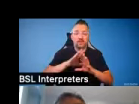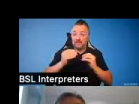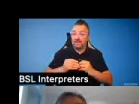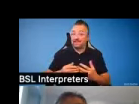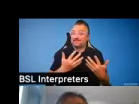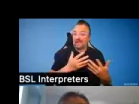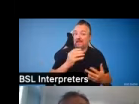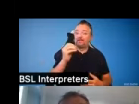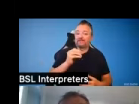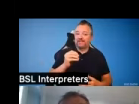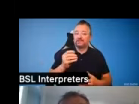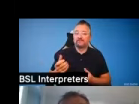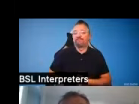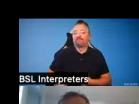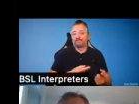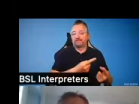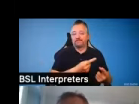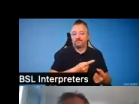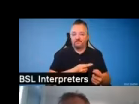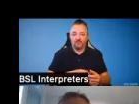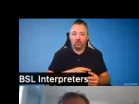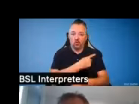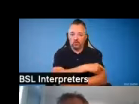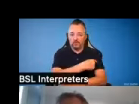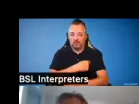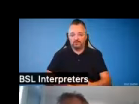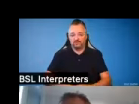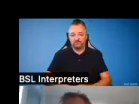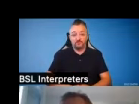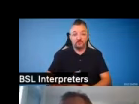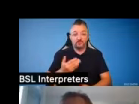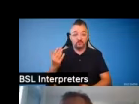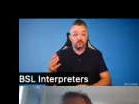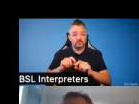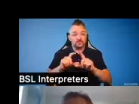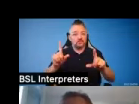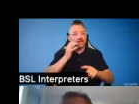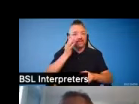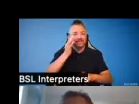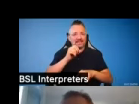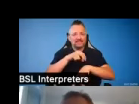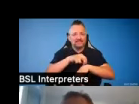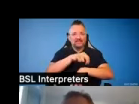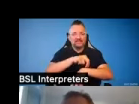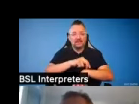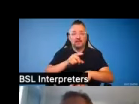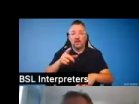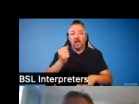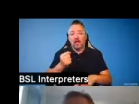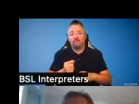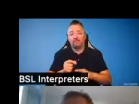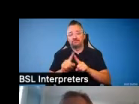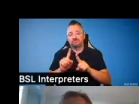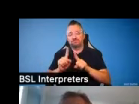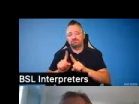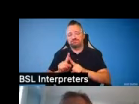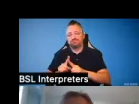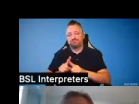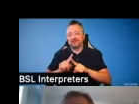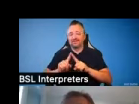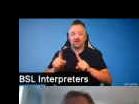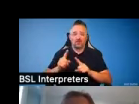admitted. Next slide. This is a picture of the skin lesions. There are many more graphic pictures of skin